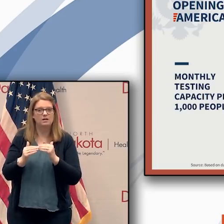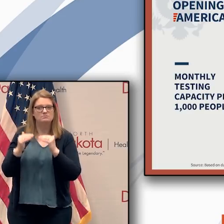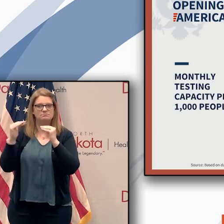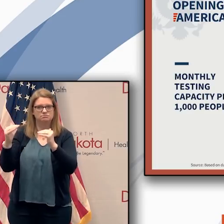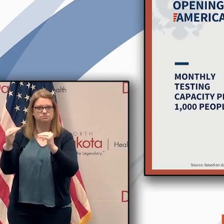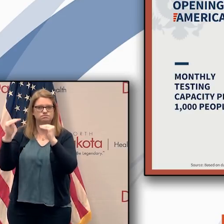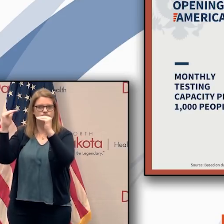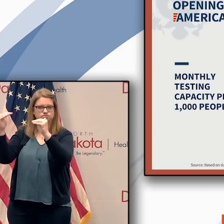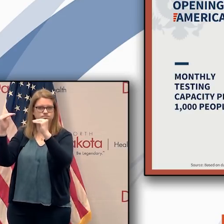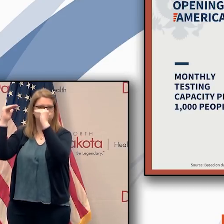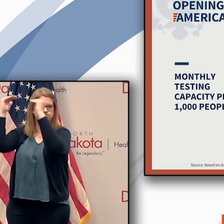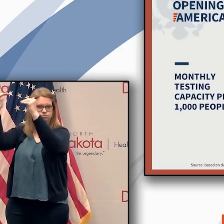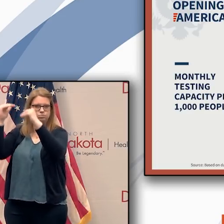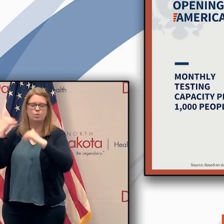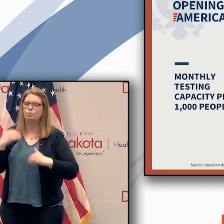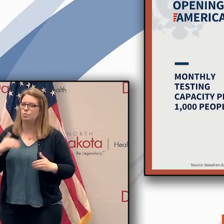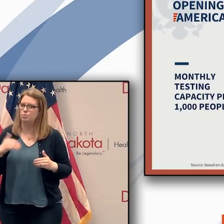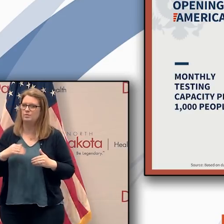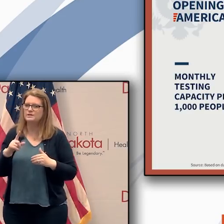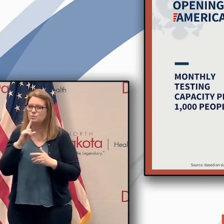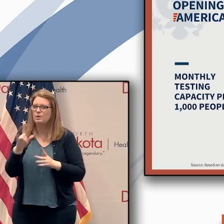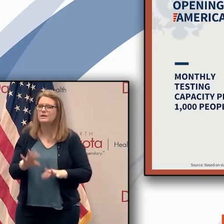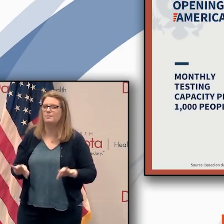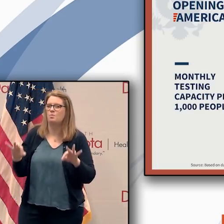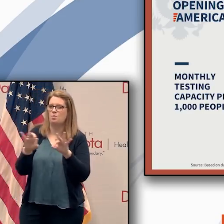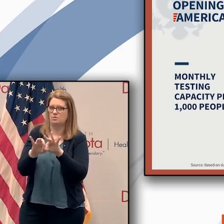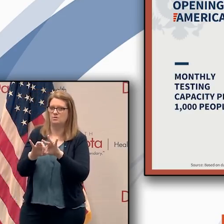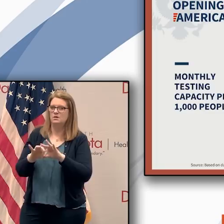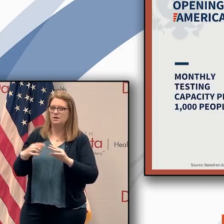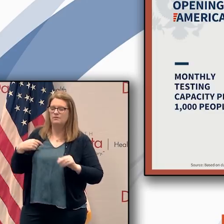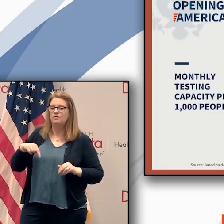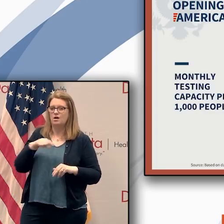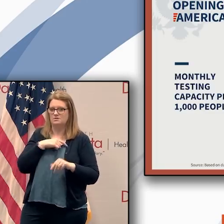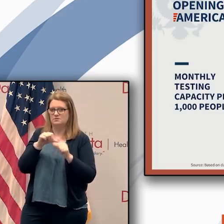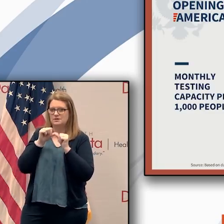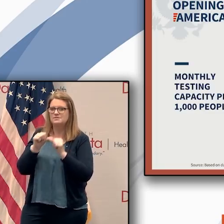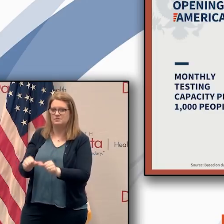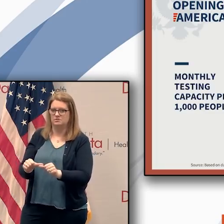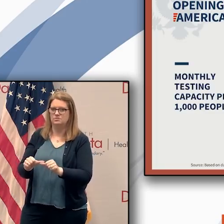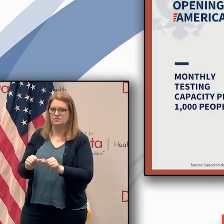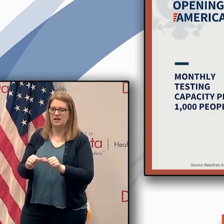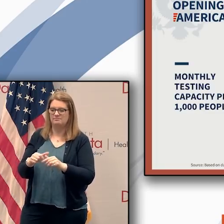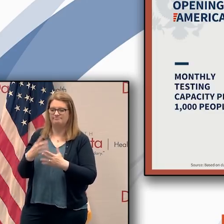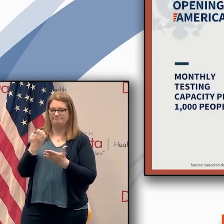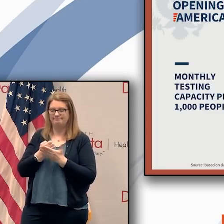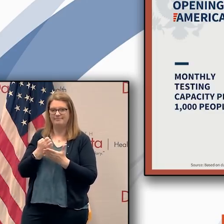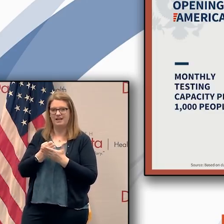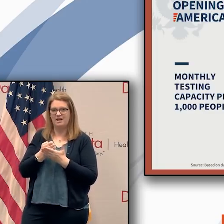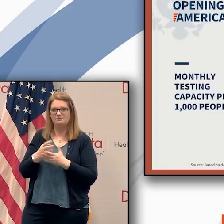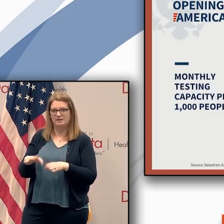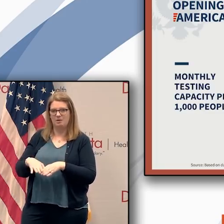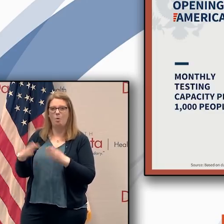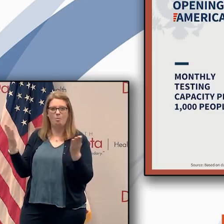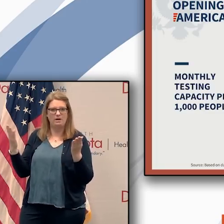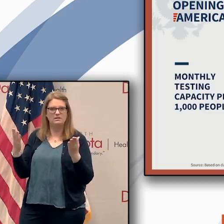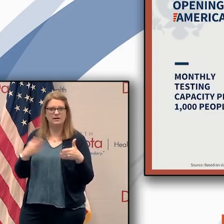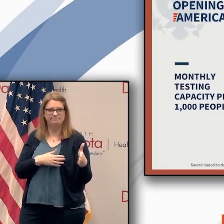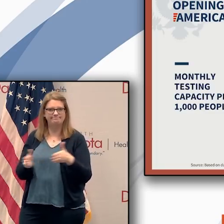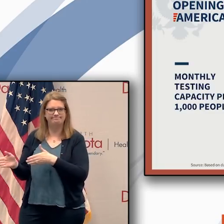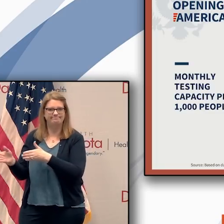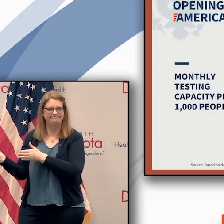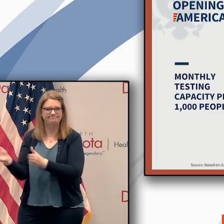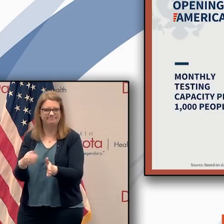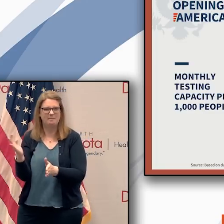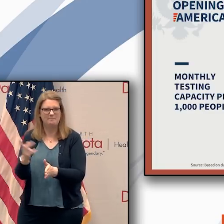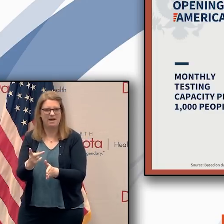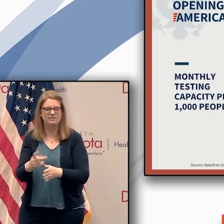the core public health pieces of infrastructure we need for us to, again, get our economy reopening. The second one just